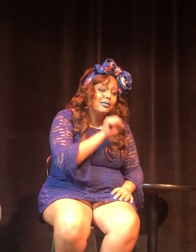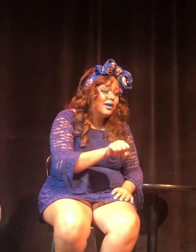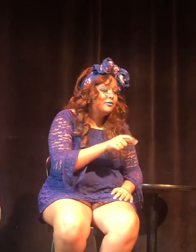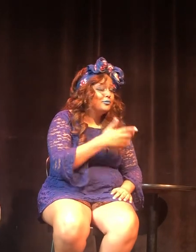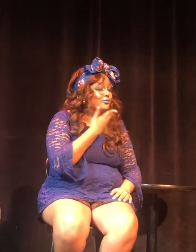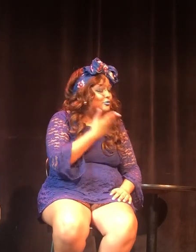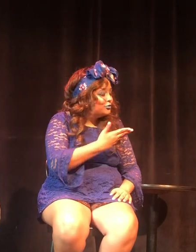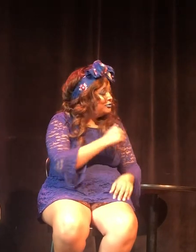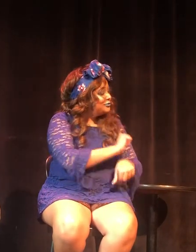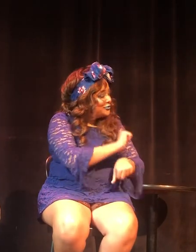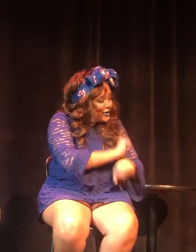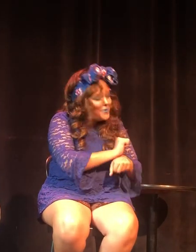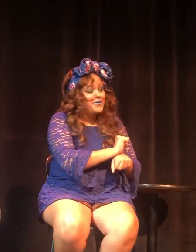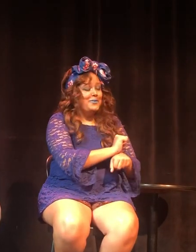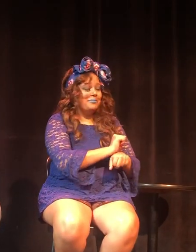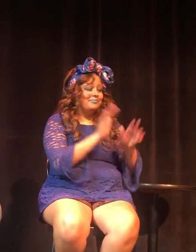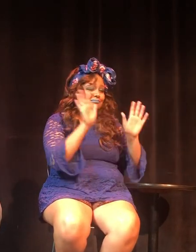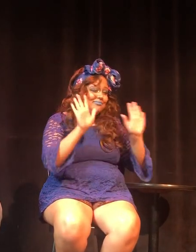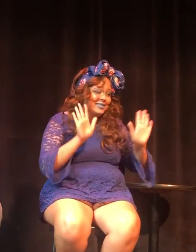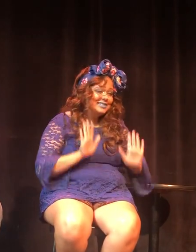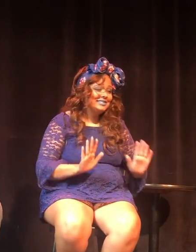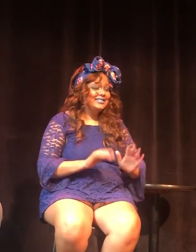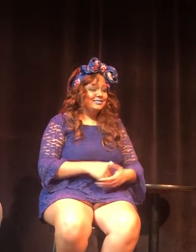job. How do you feel?